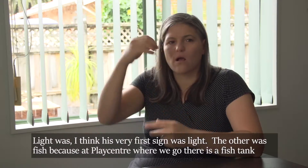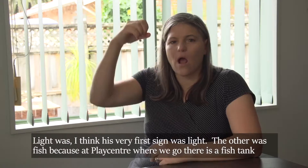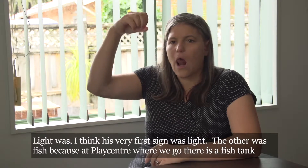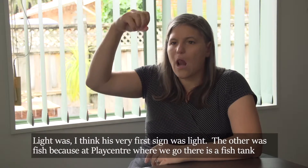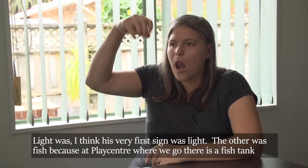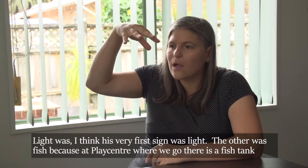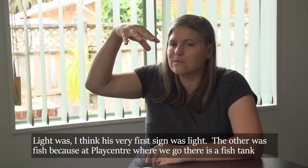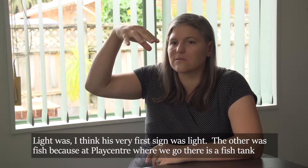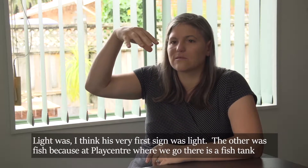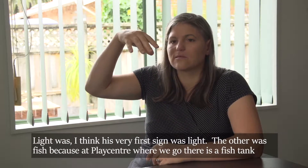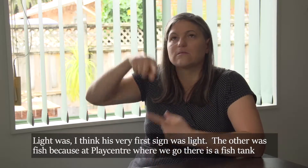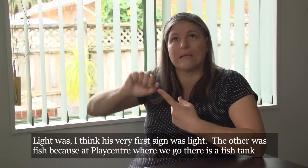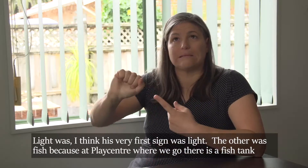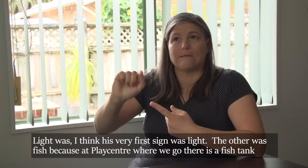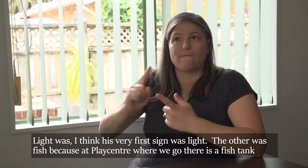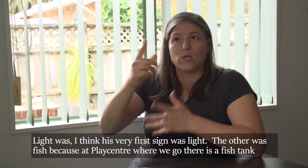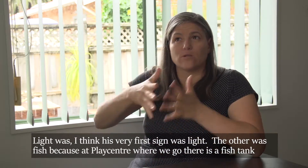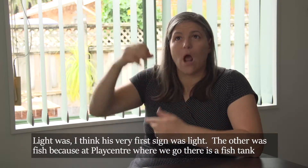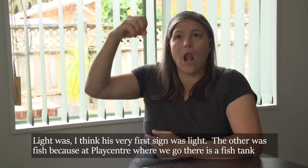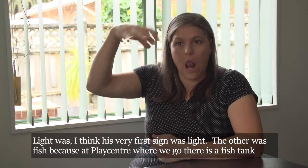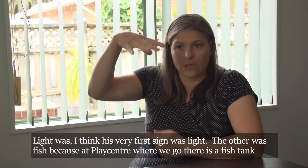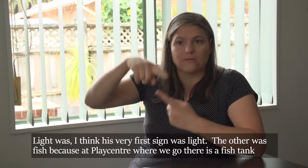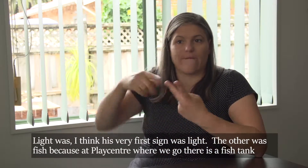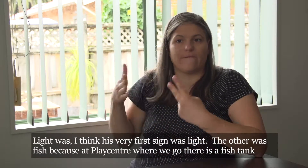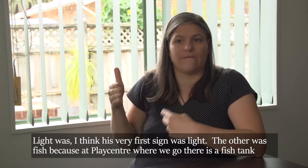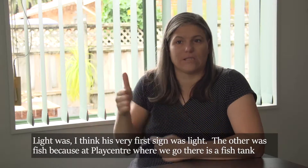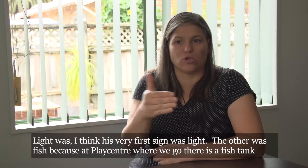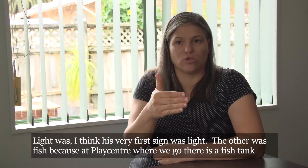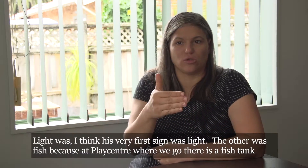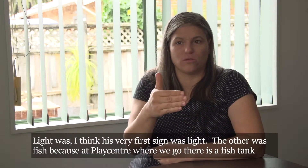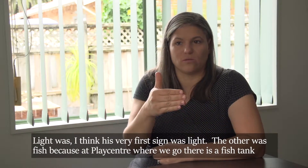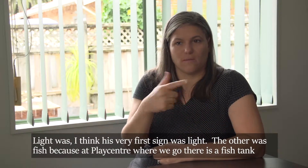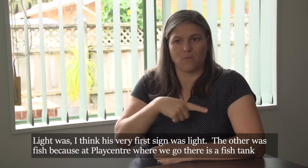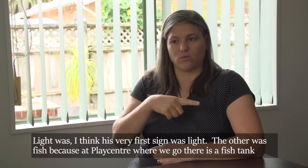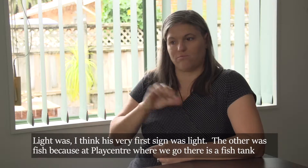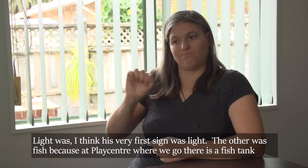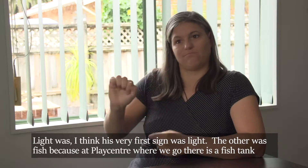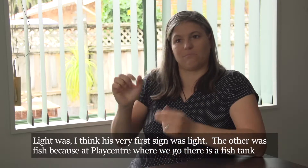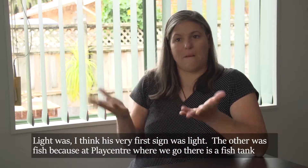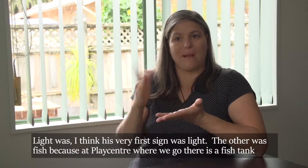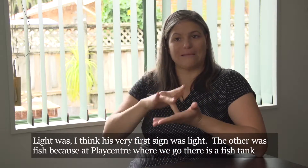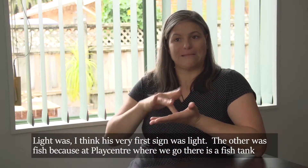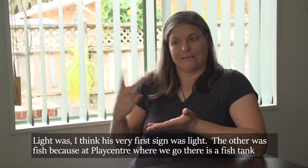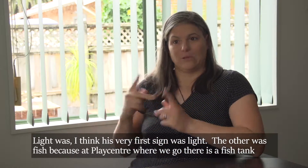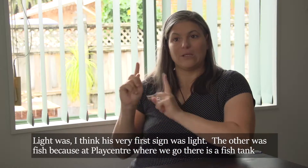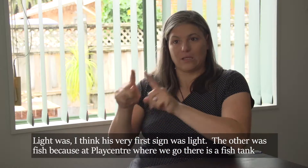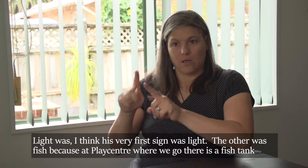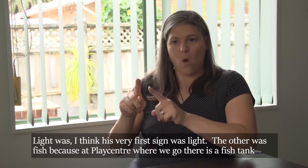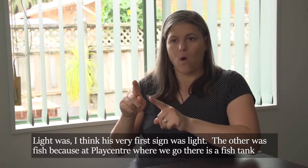Light was, I think his very first sign was light. The other was fish, because at Play Centre where we